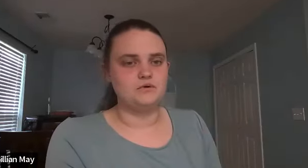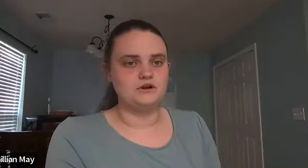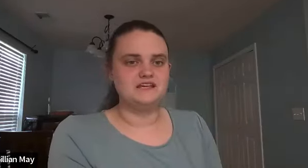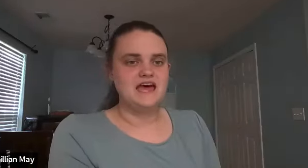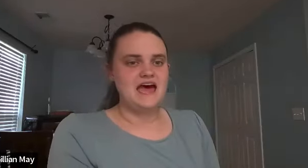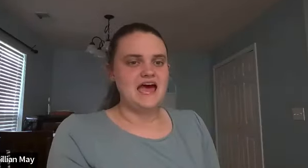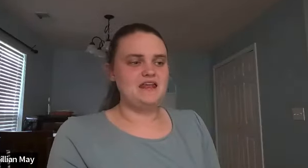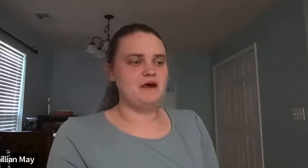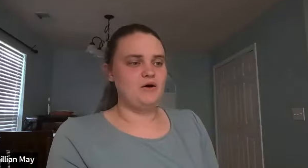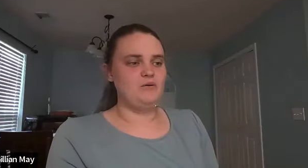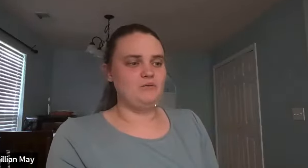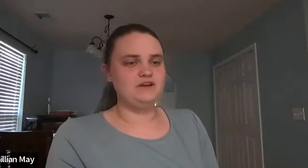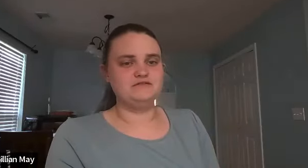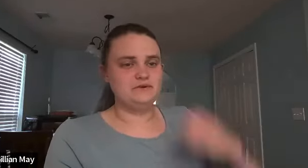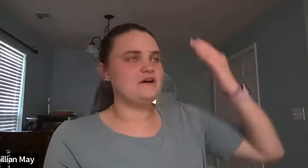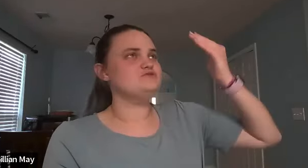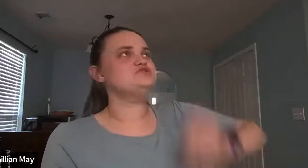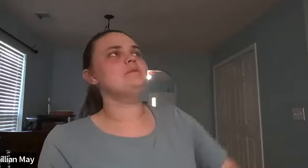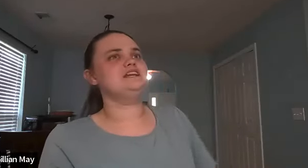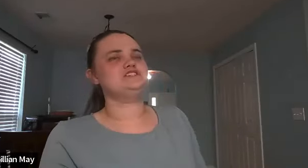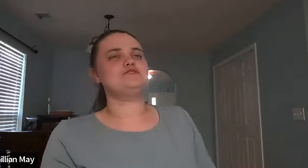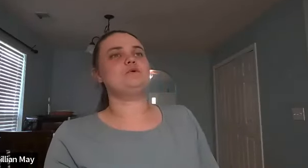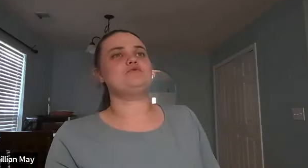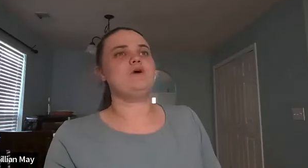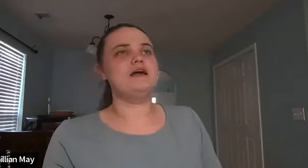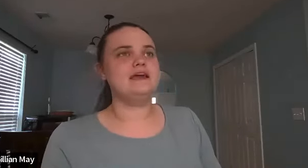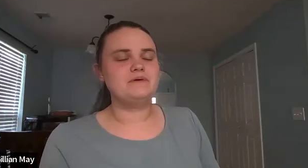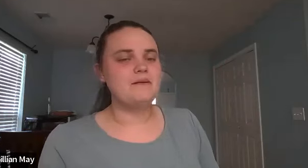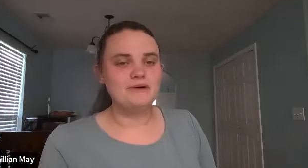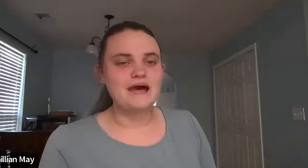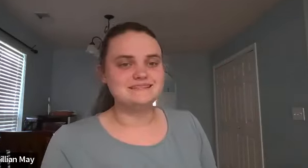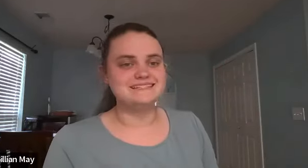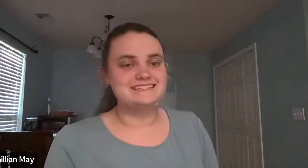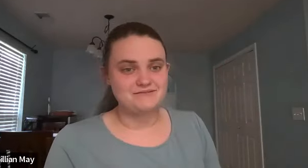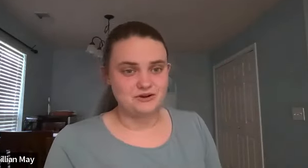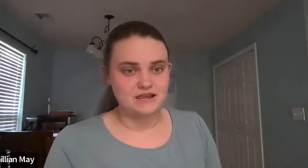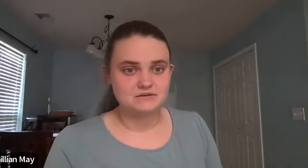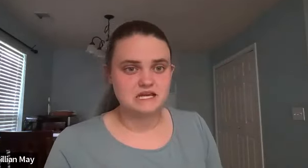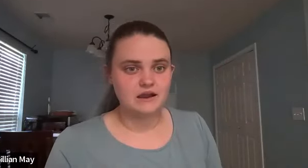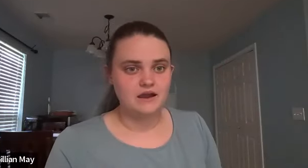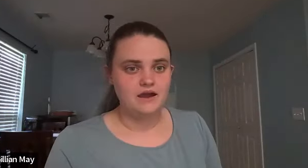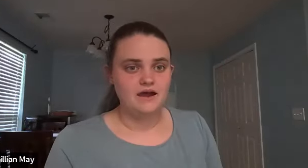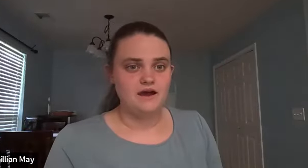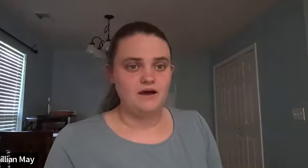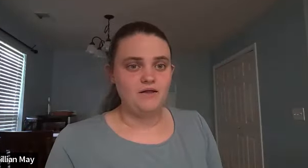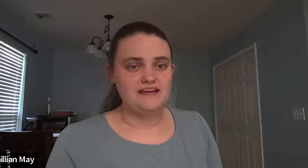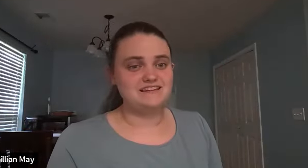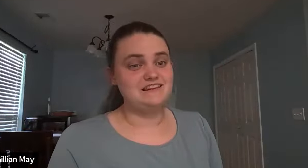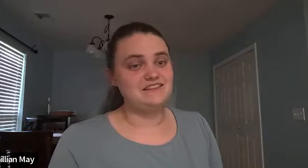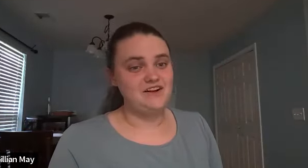words. And about, we found so many just for the word run. It got past like 7 or 8. And I was like, that's a